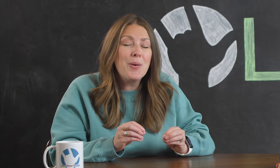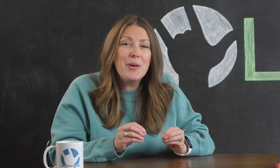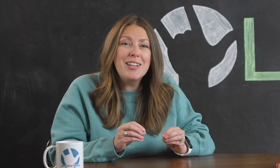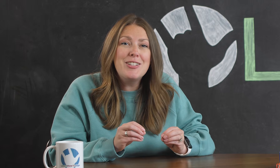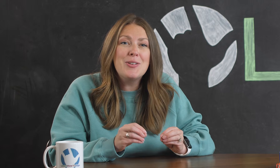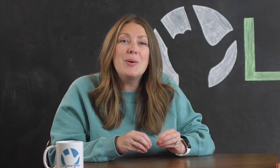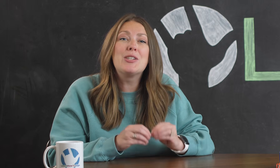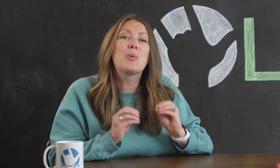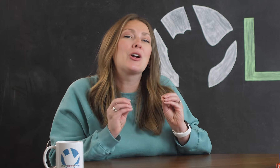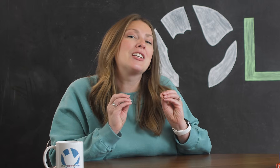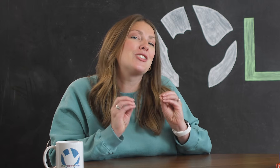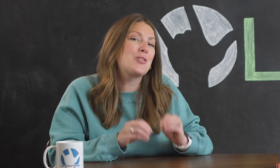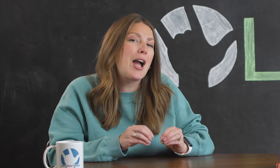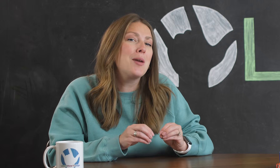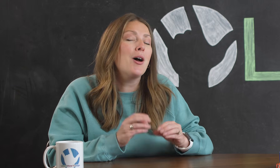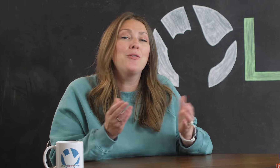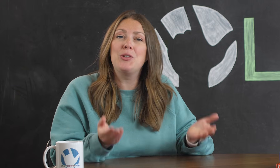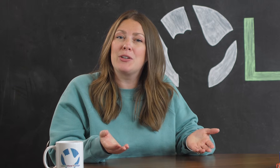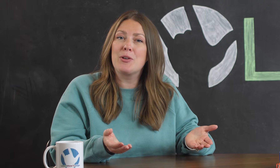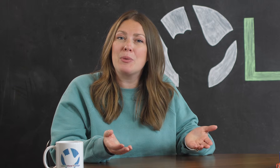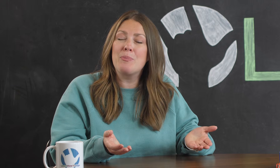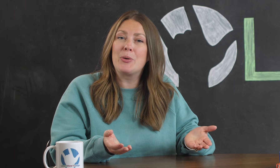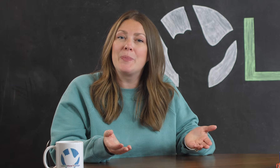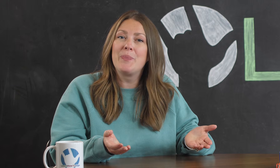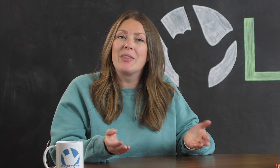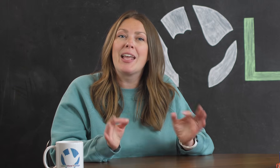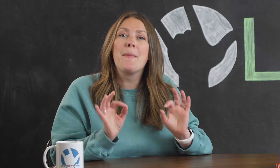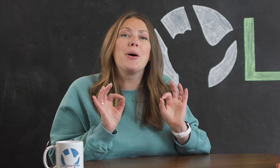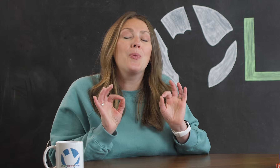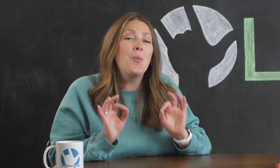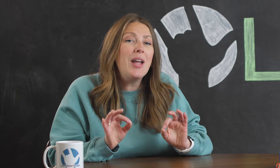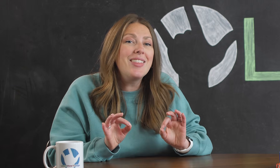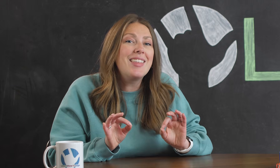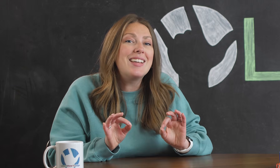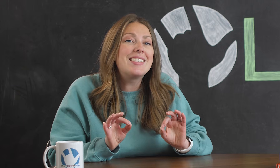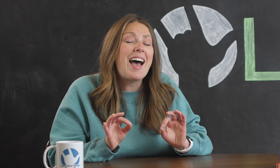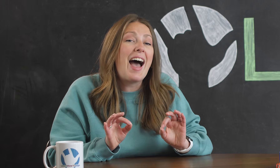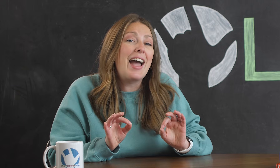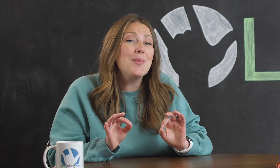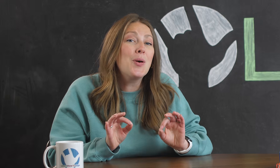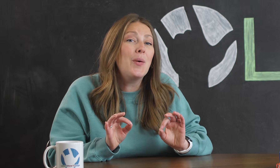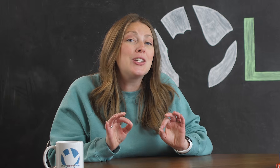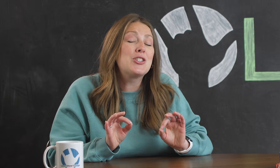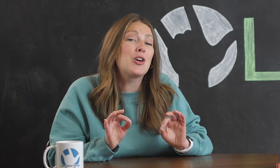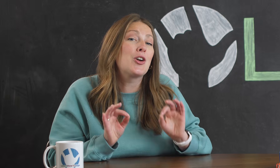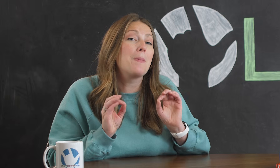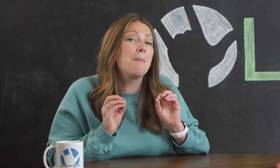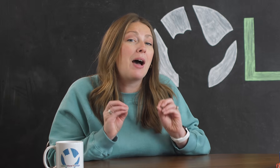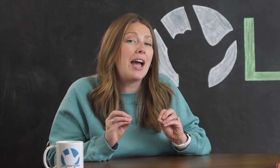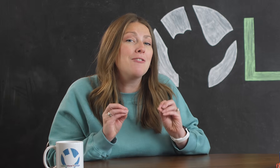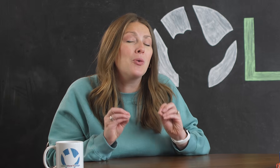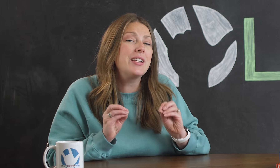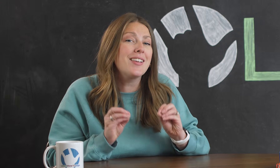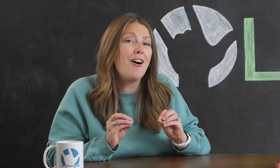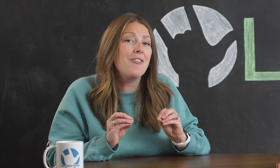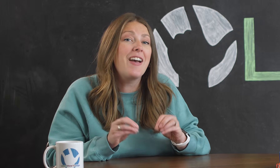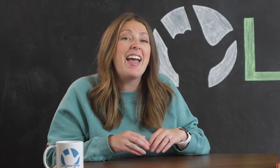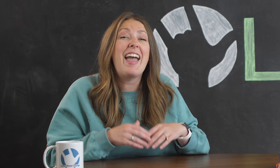gonna do is we're gonna describe a few different people. But with this, I'm going to turn my voice off